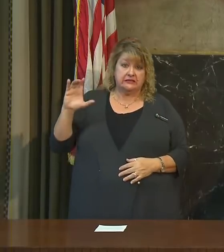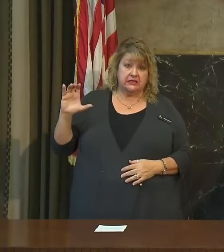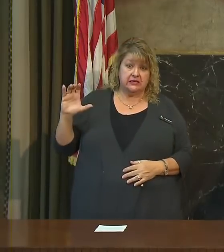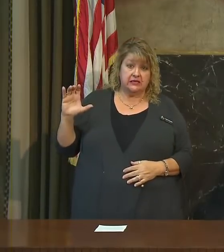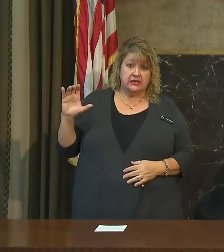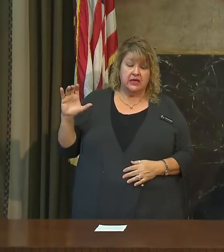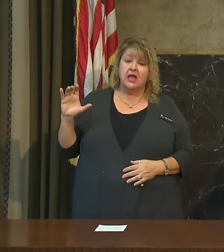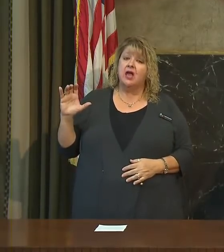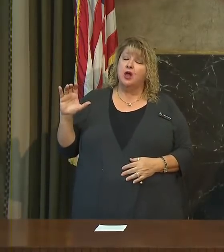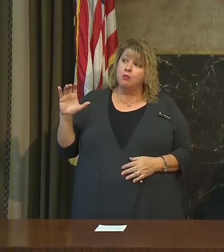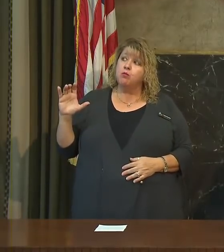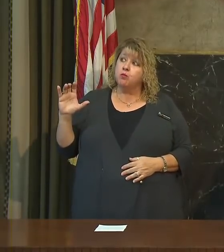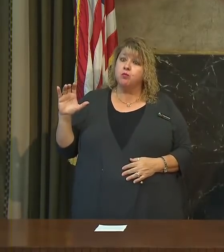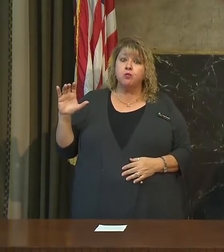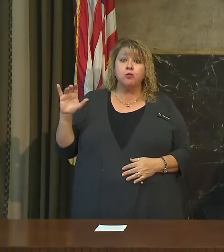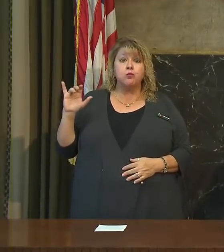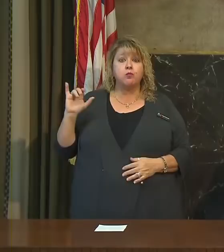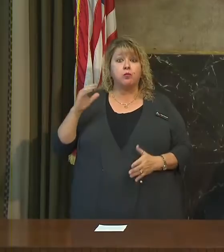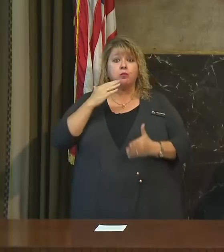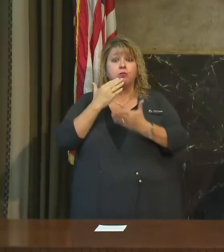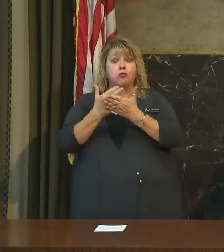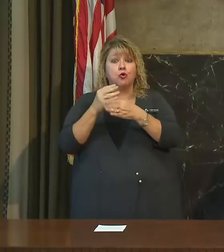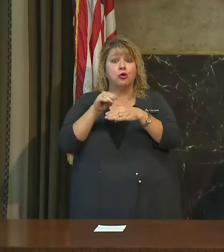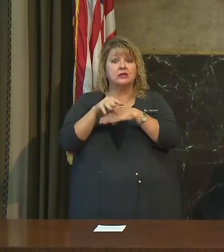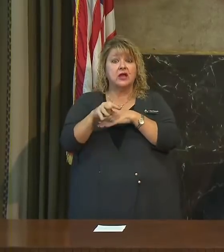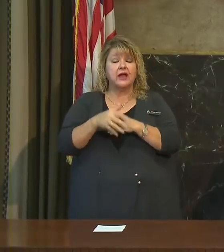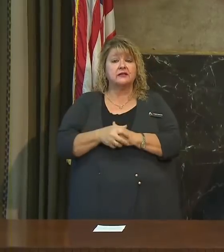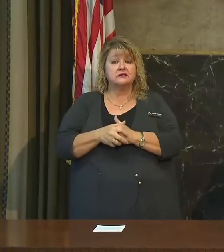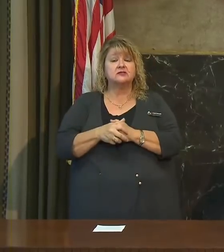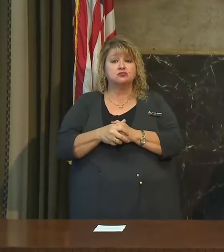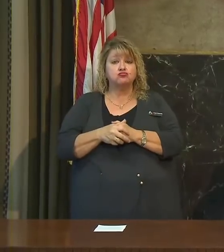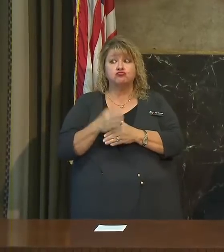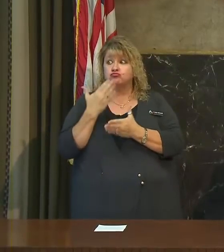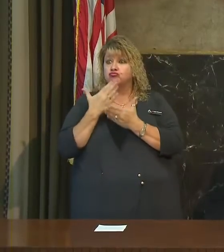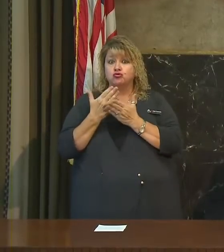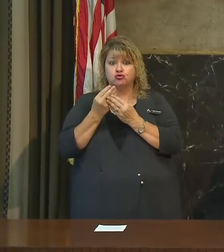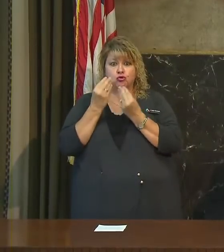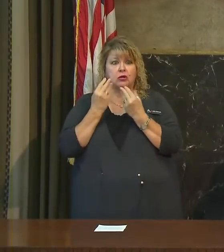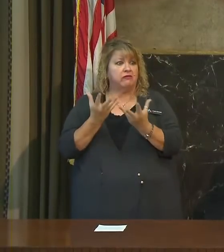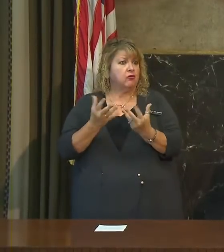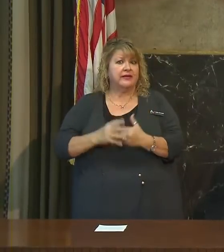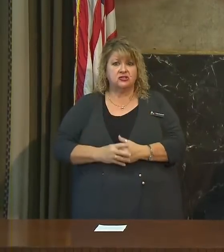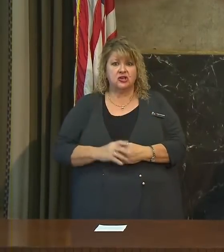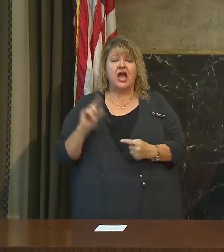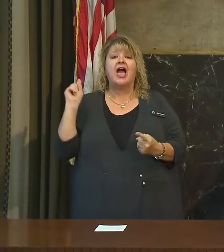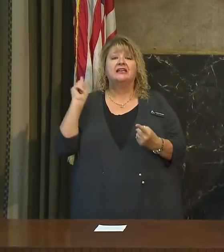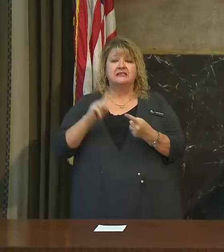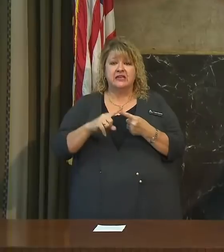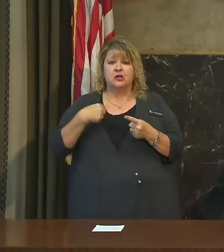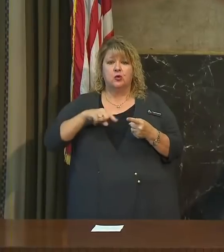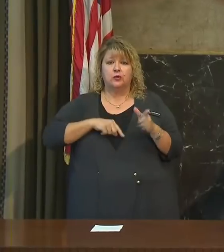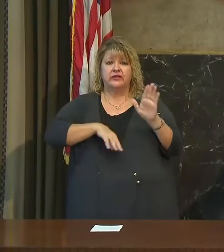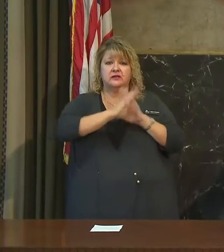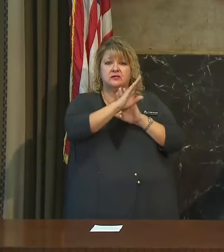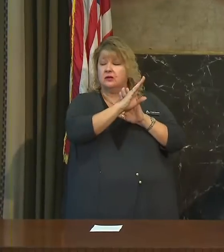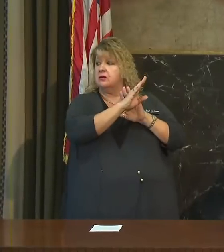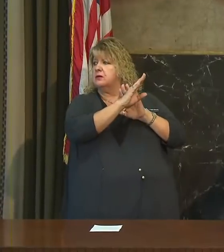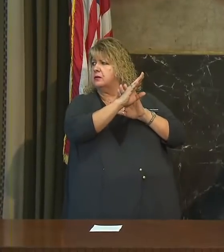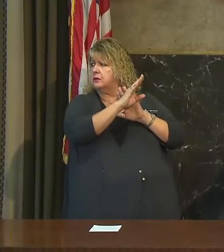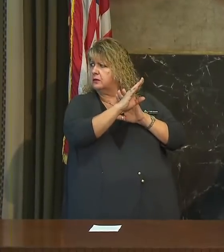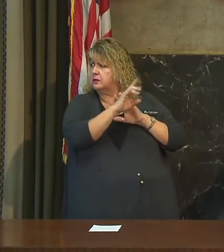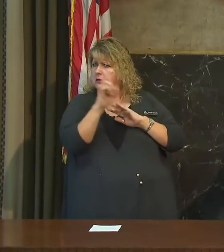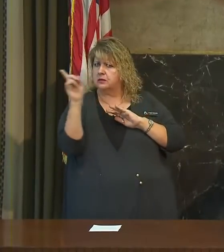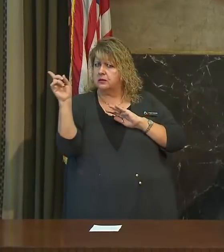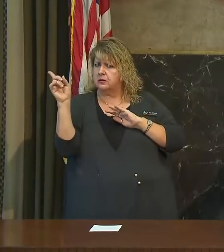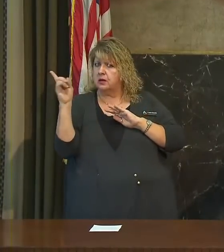And I think that that was good guidance until we started surging. And even today, that may